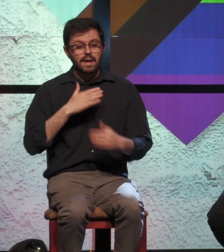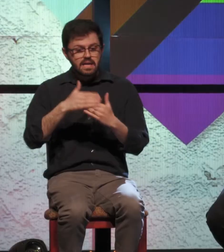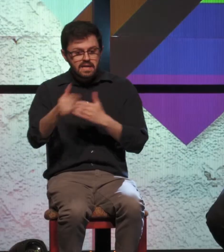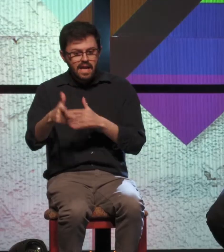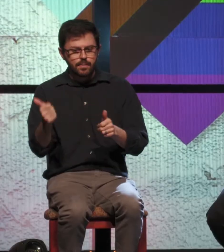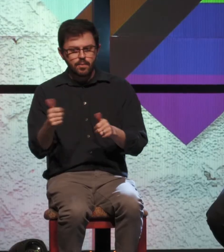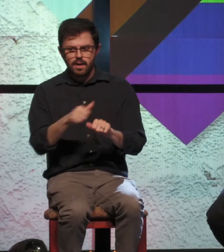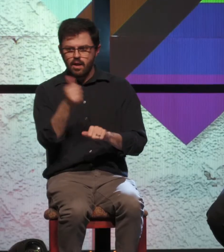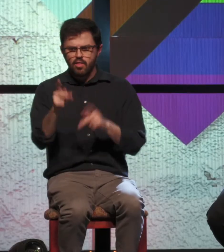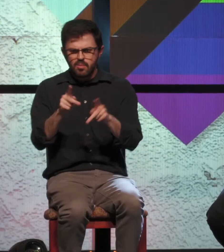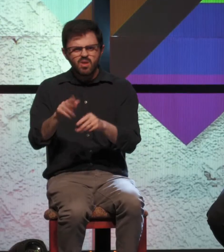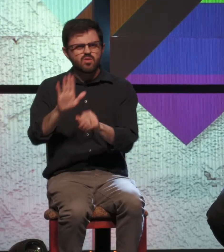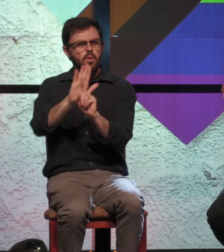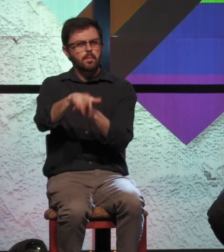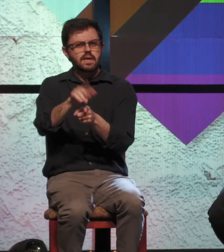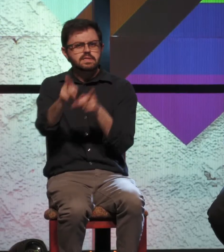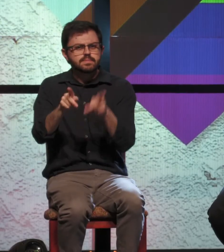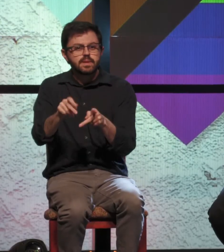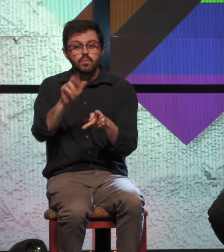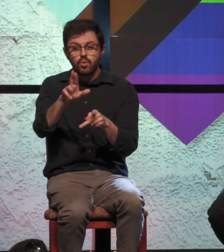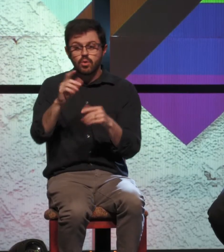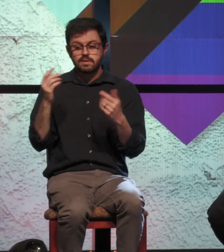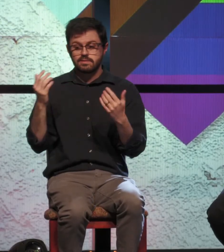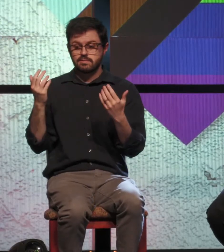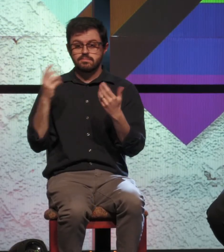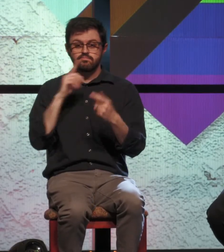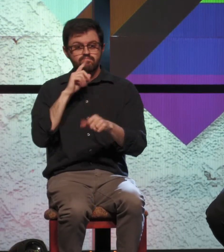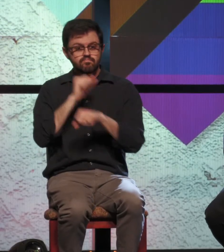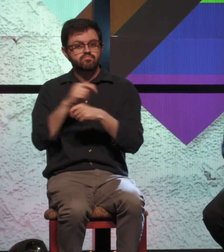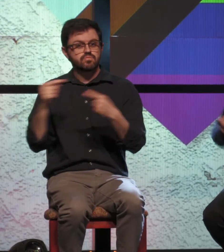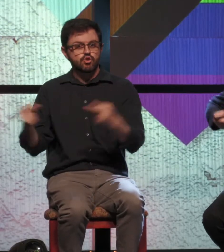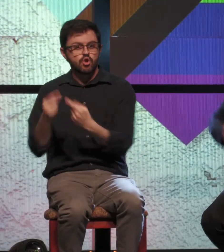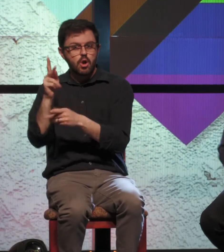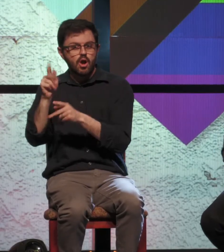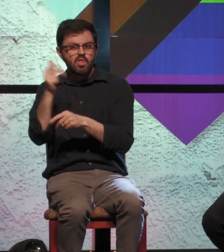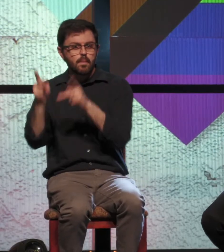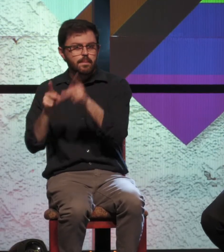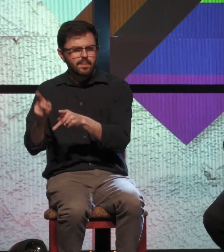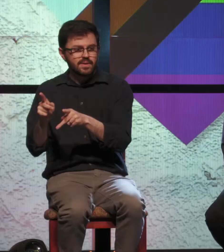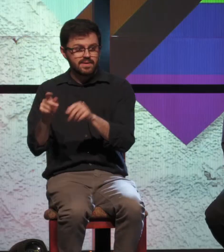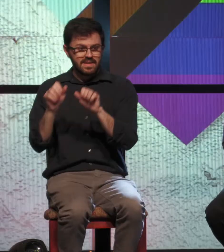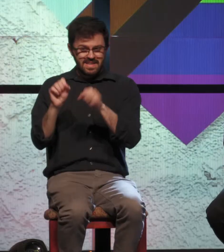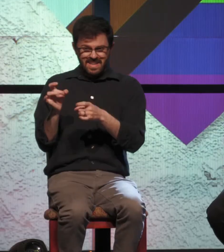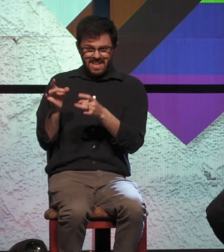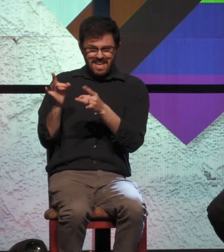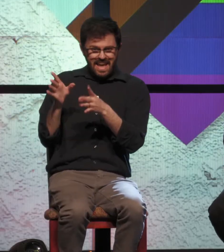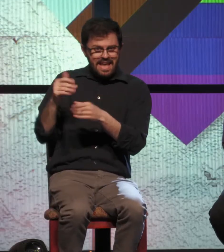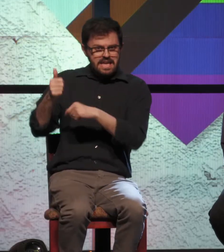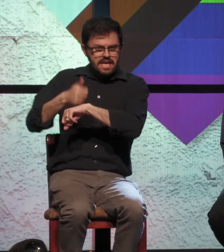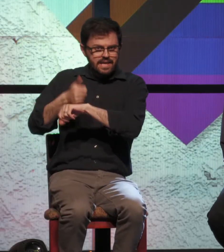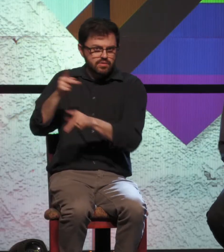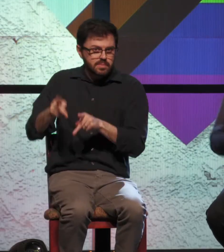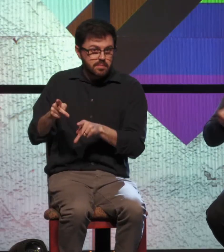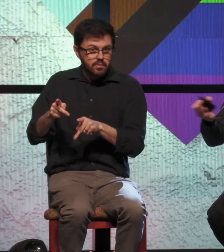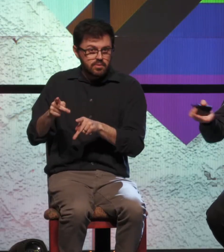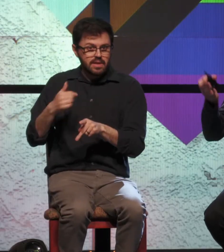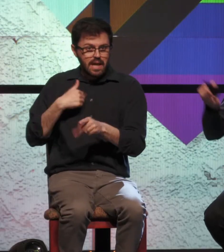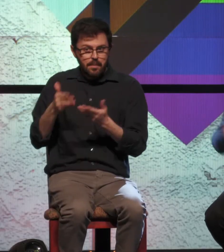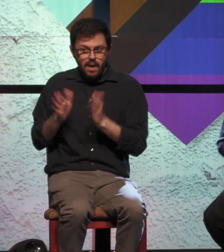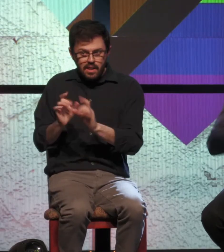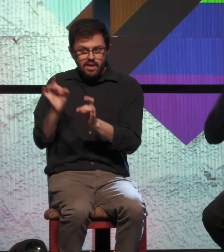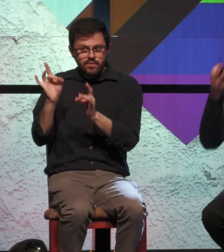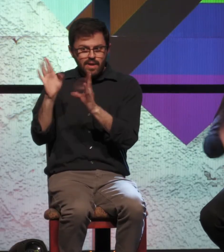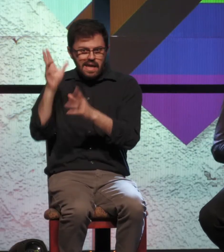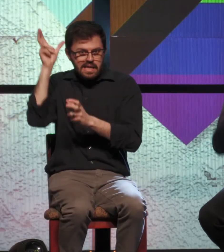neighbor who has done harm? Can't I just hate the people who are dangerous and evil in the world? Like they're